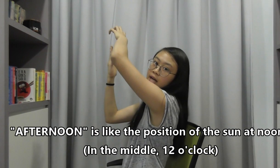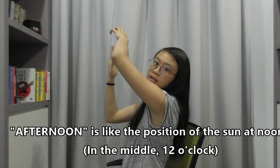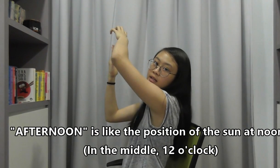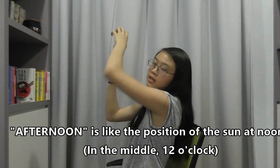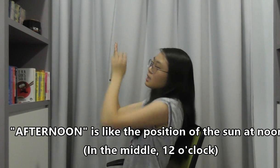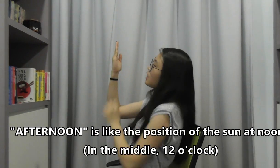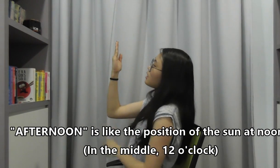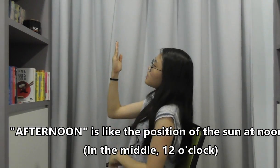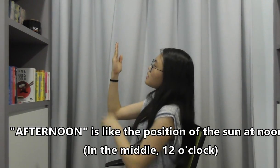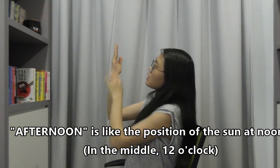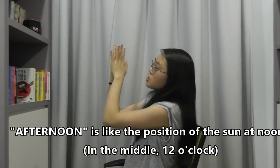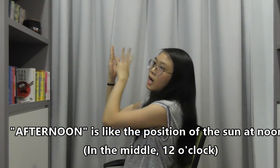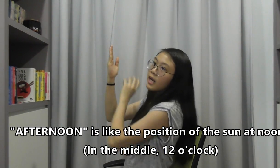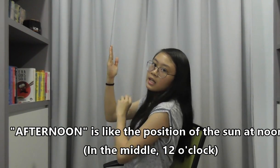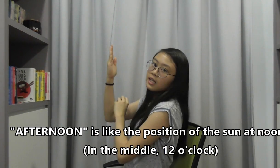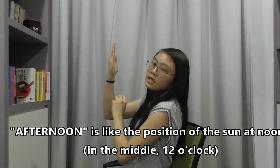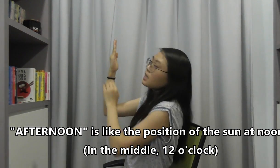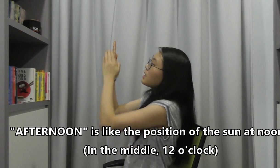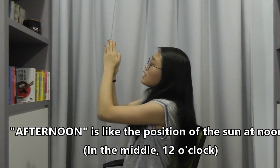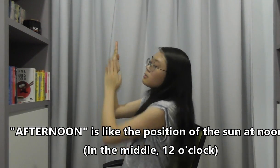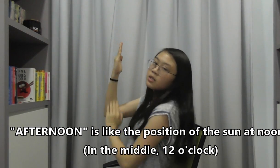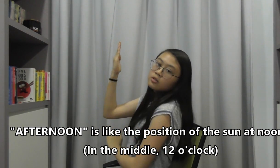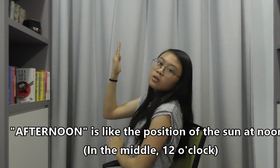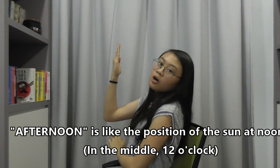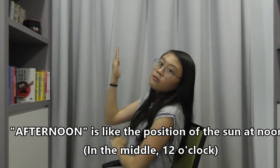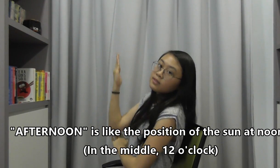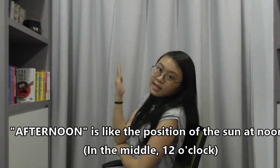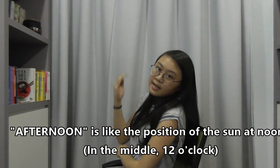sun is shining in the middle of the day.